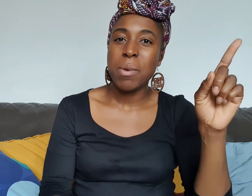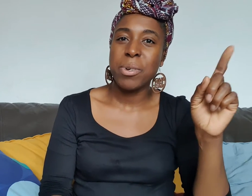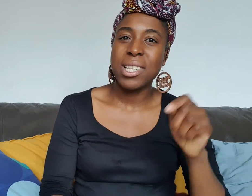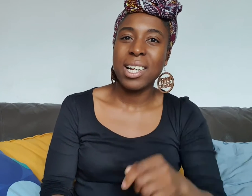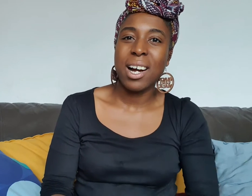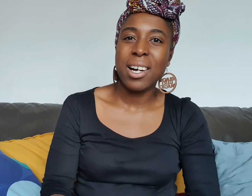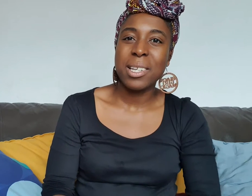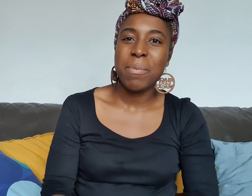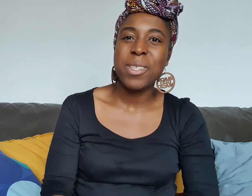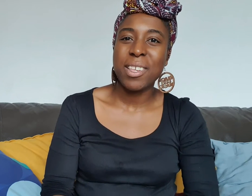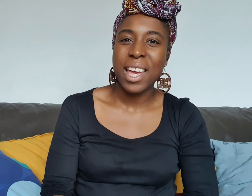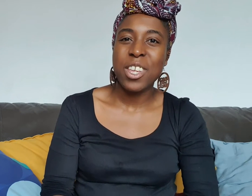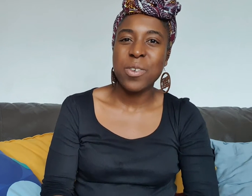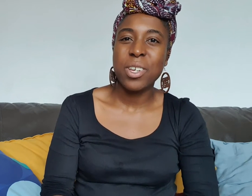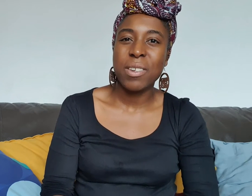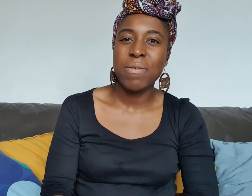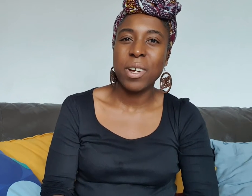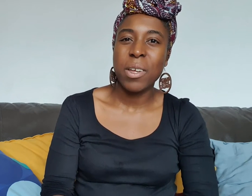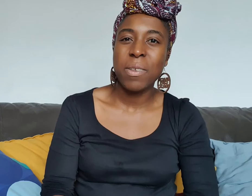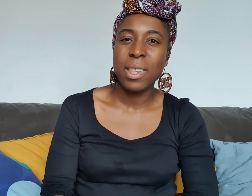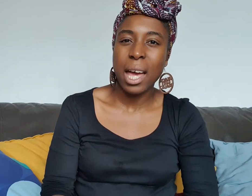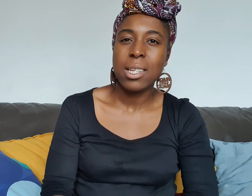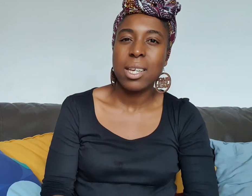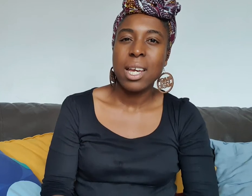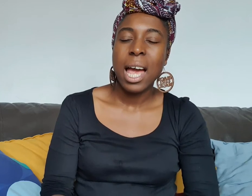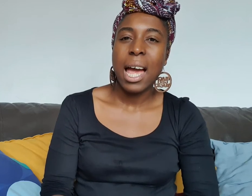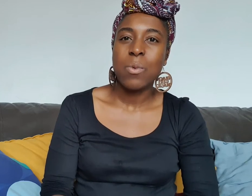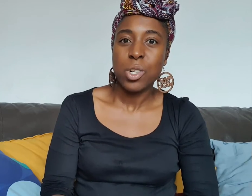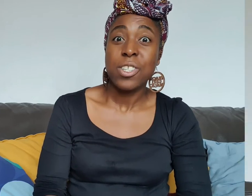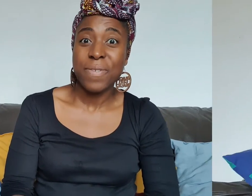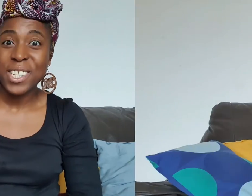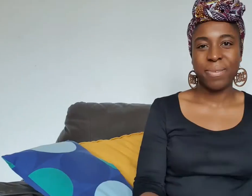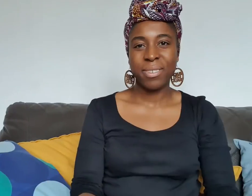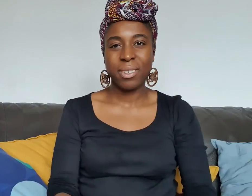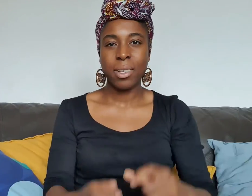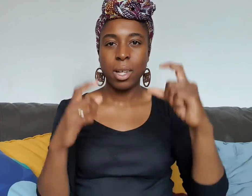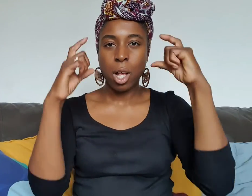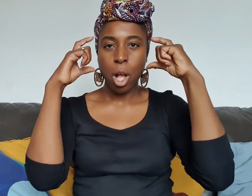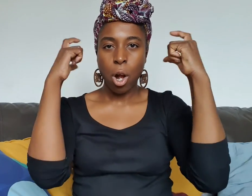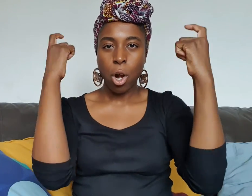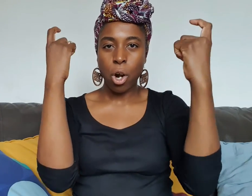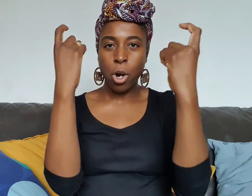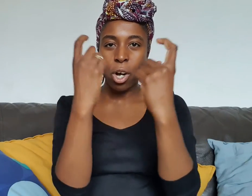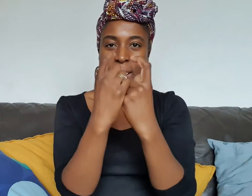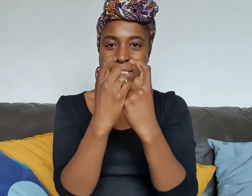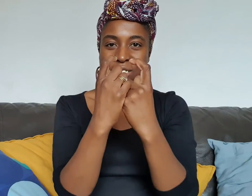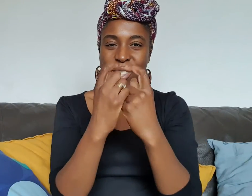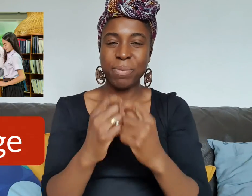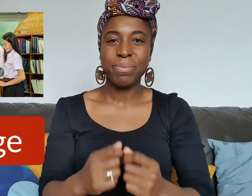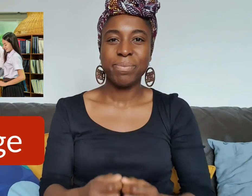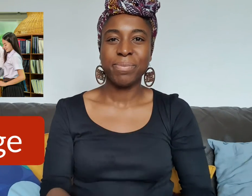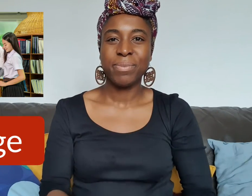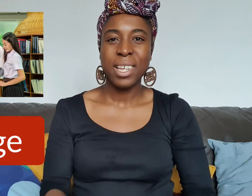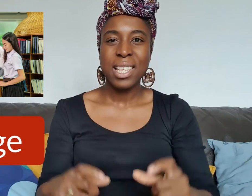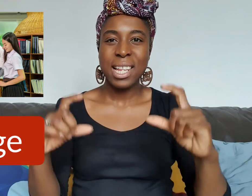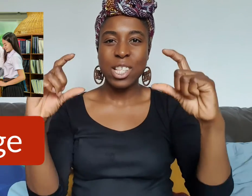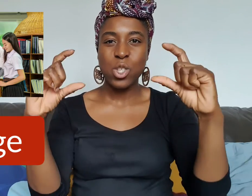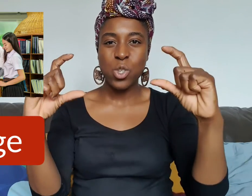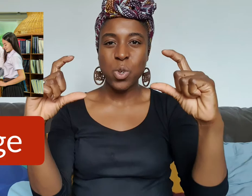put a card up so that you can follow that and watch the video. College. So that's two